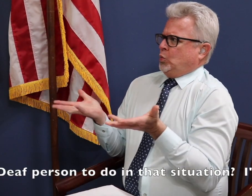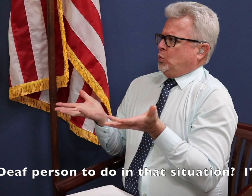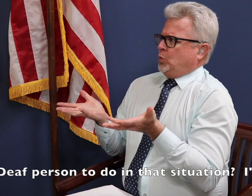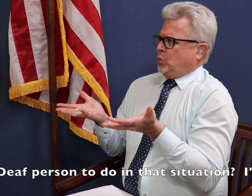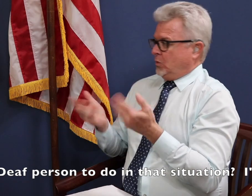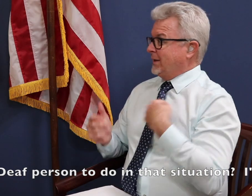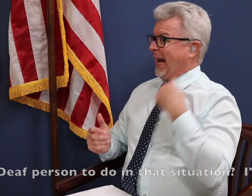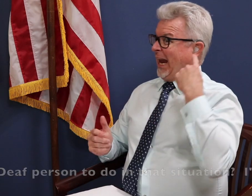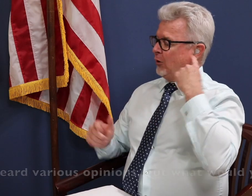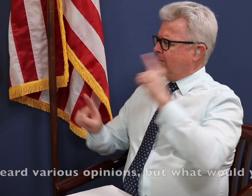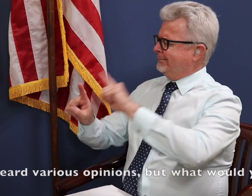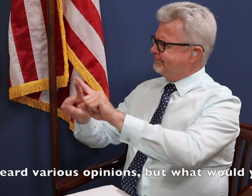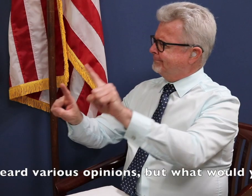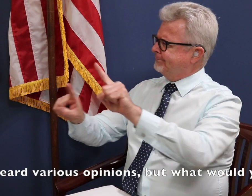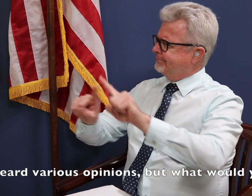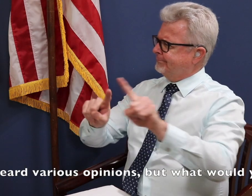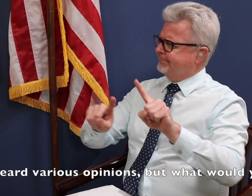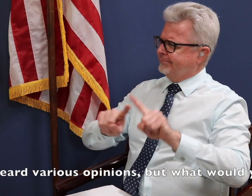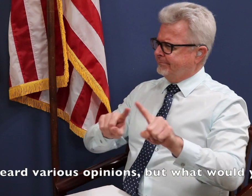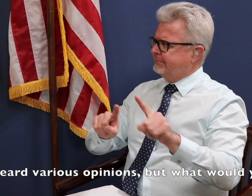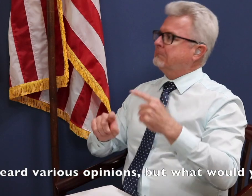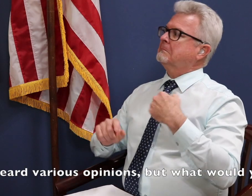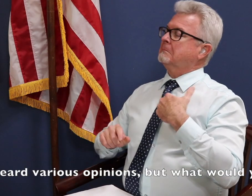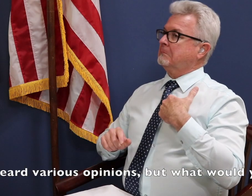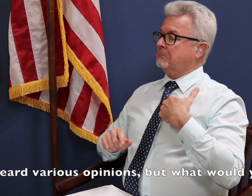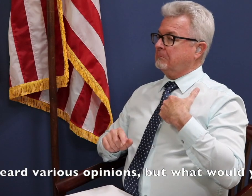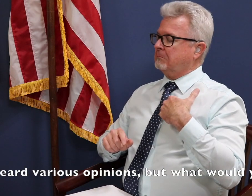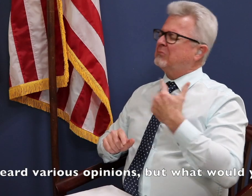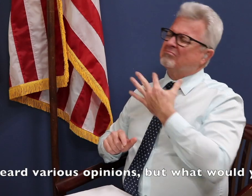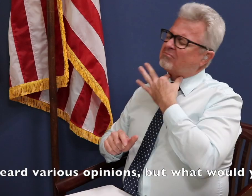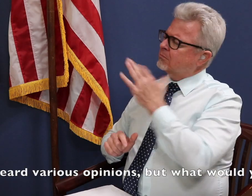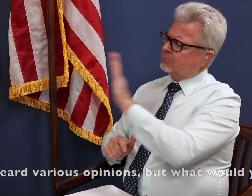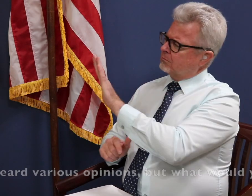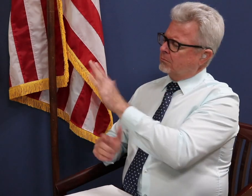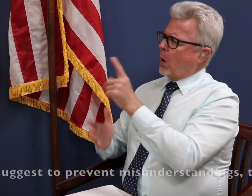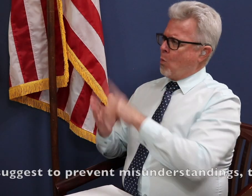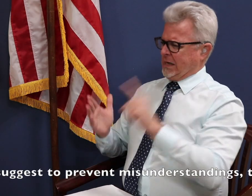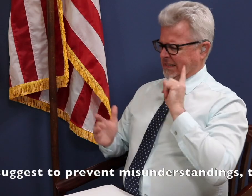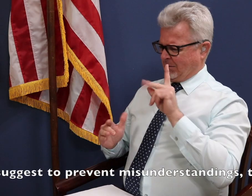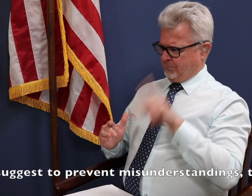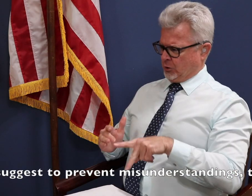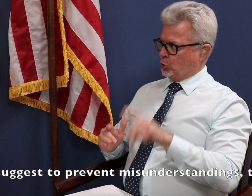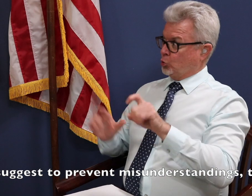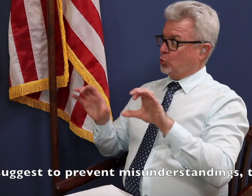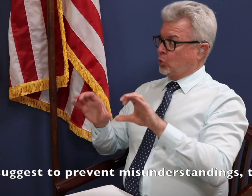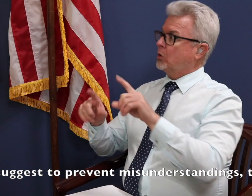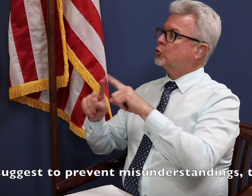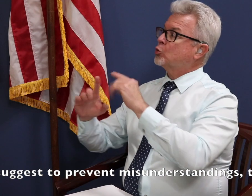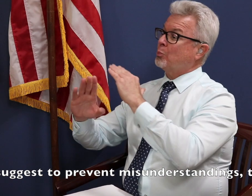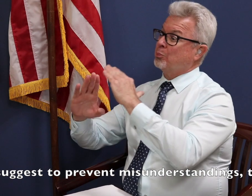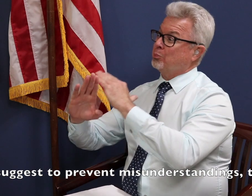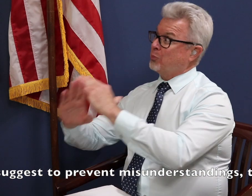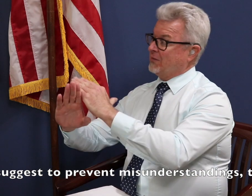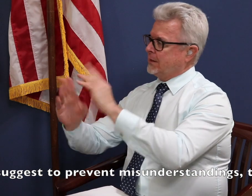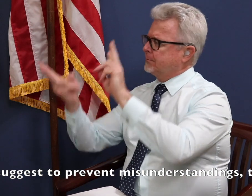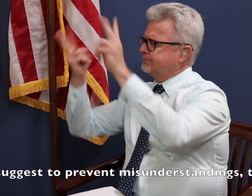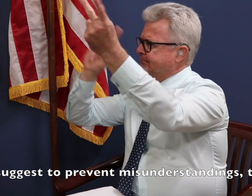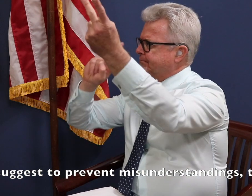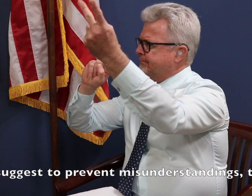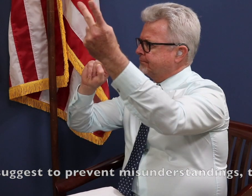would you advise a deaf person to do in that situation? I've heard various opinions, but what would you suggest to